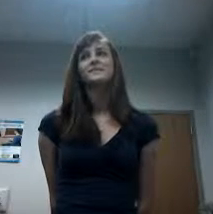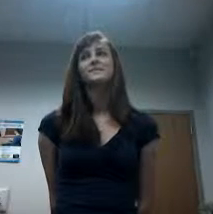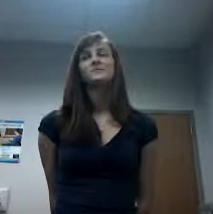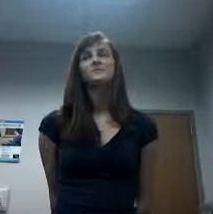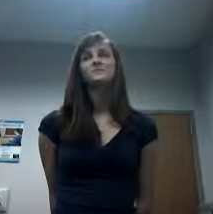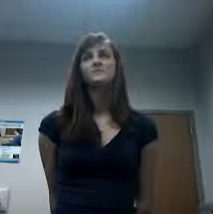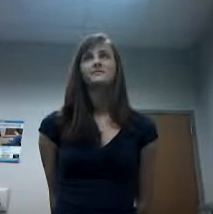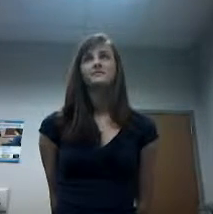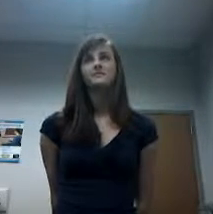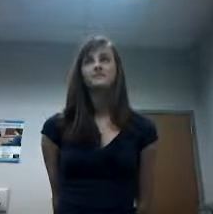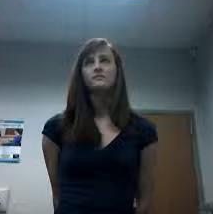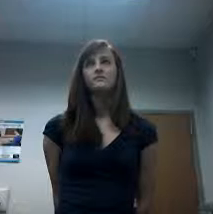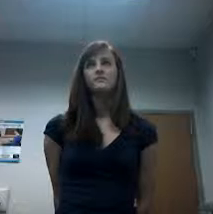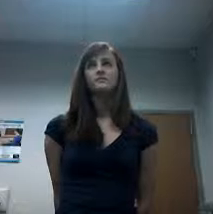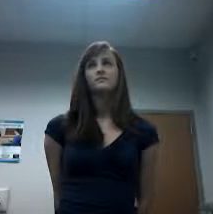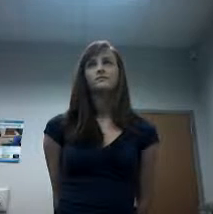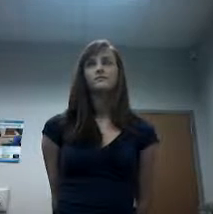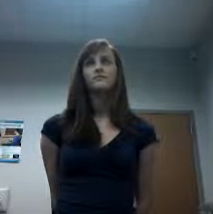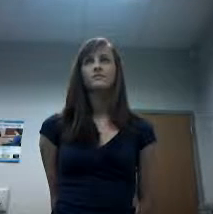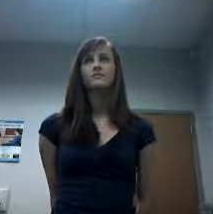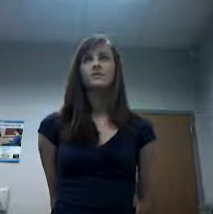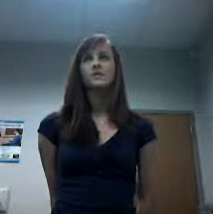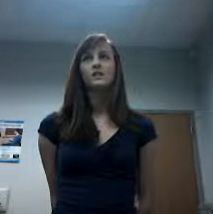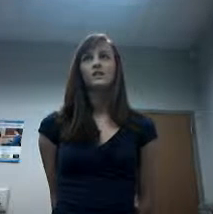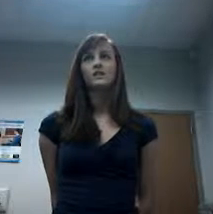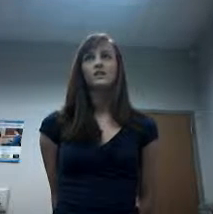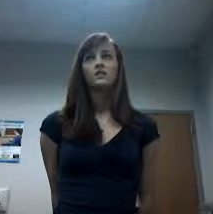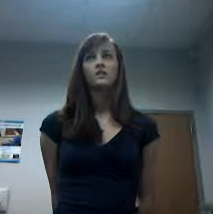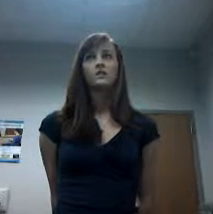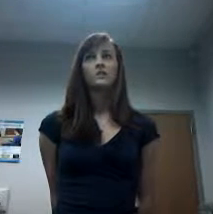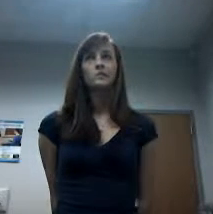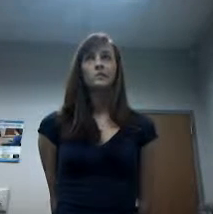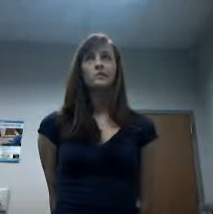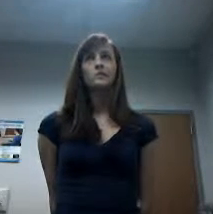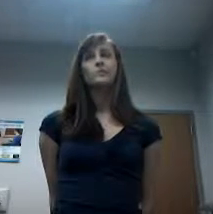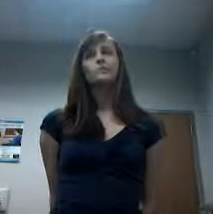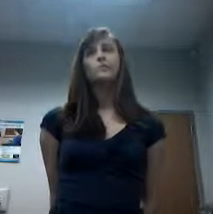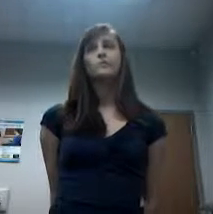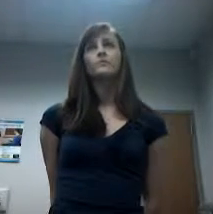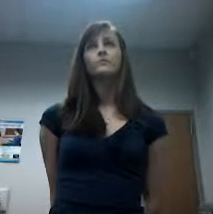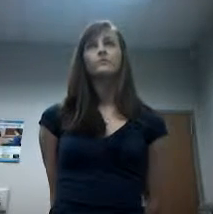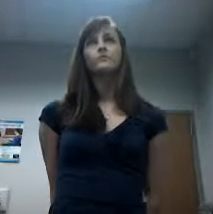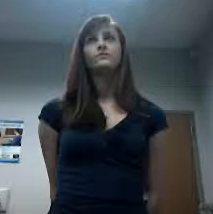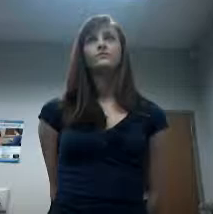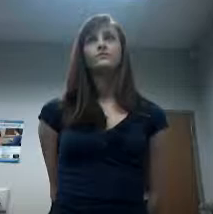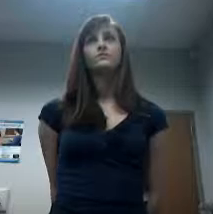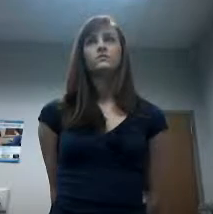Now, even though Washington knew he only had 2/5 of the people behind him, he goes back to